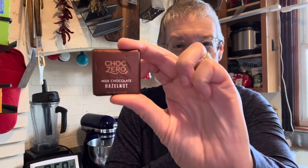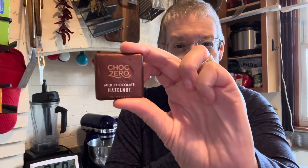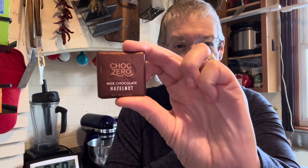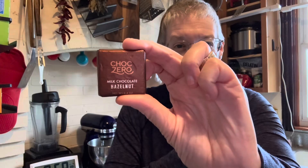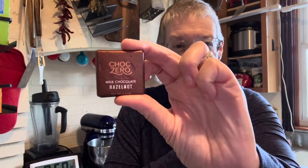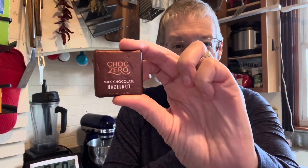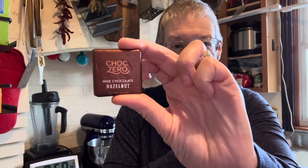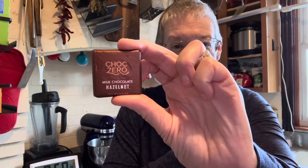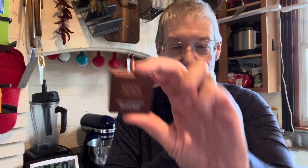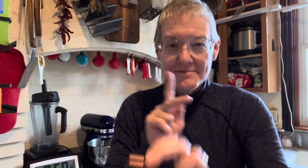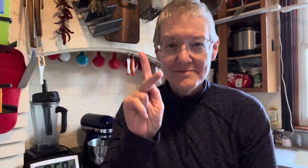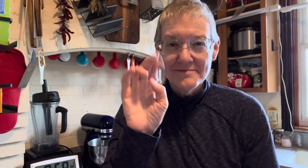Yep, it's right side up.